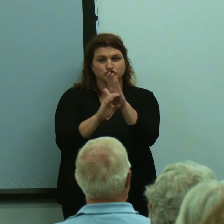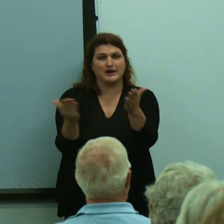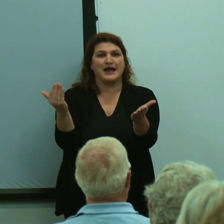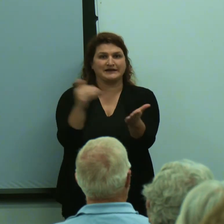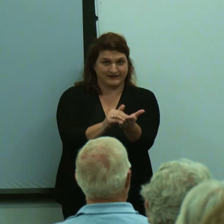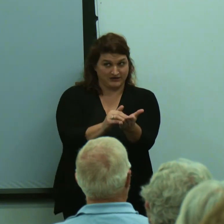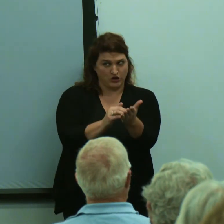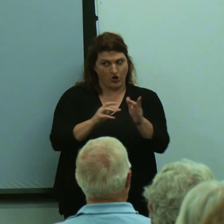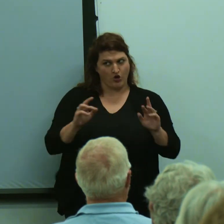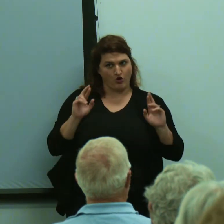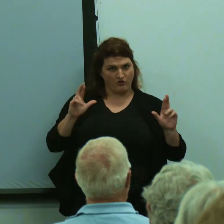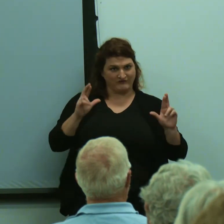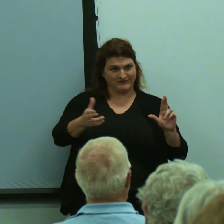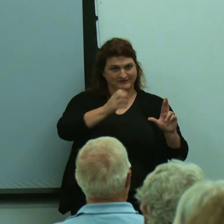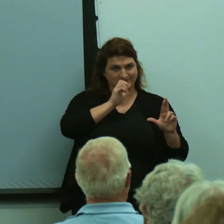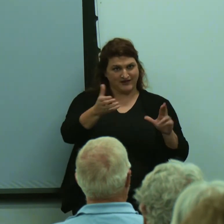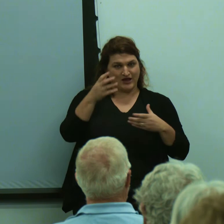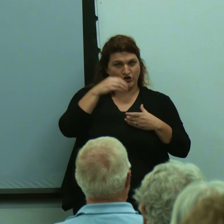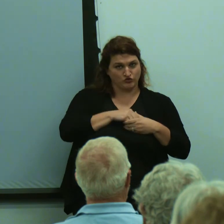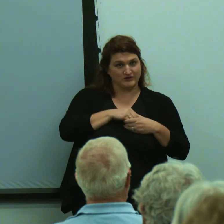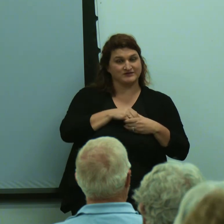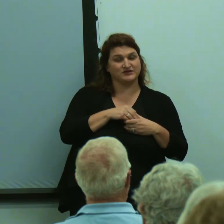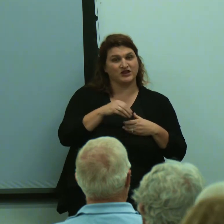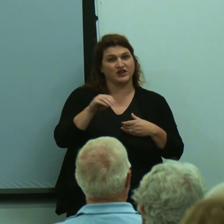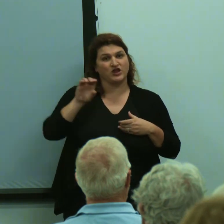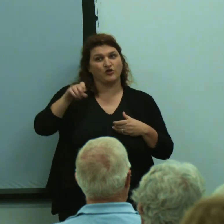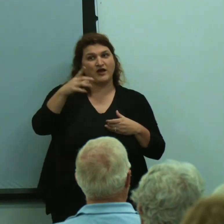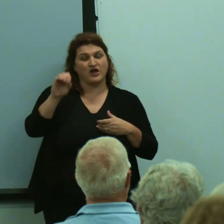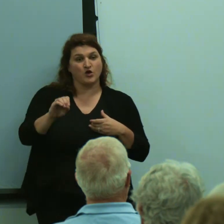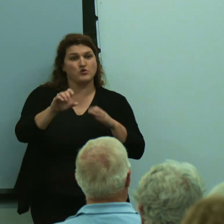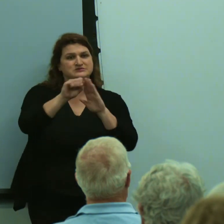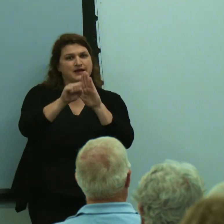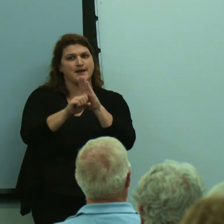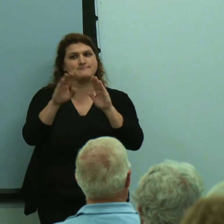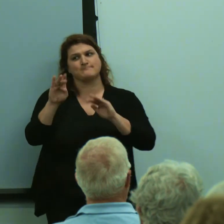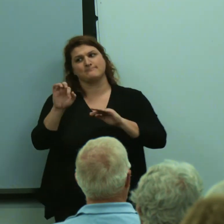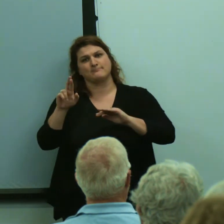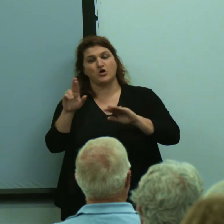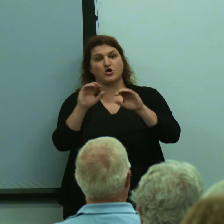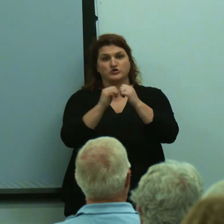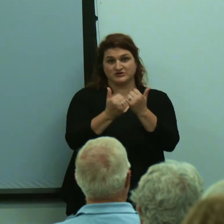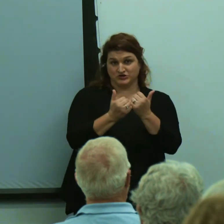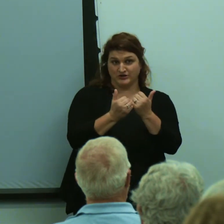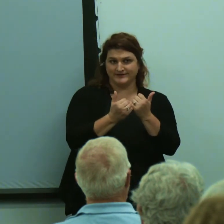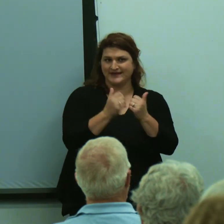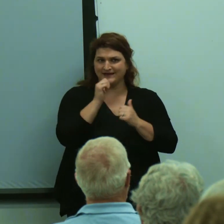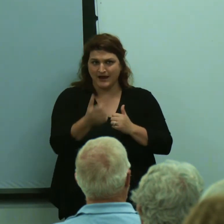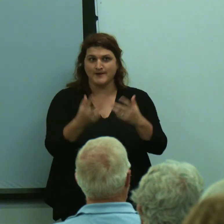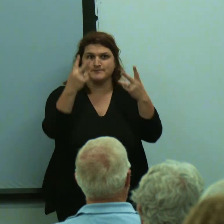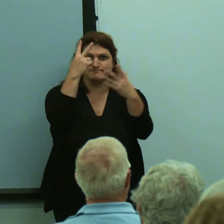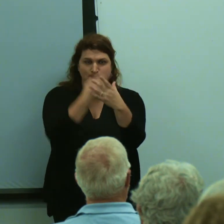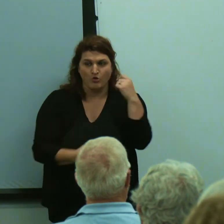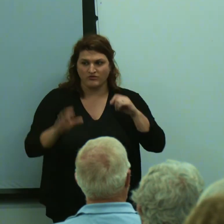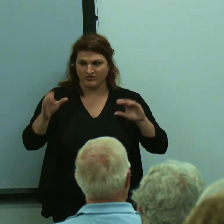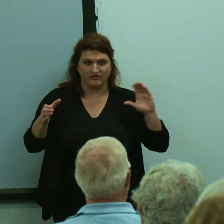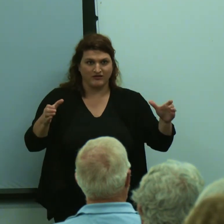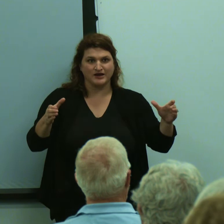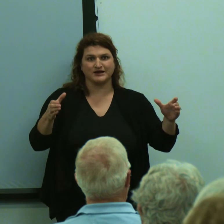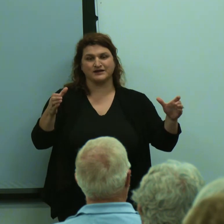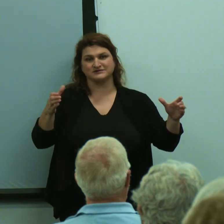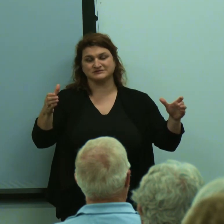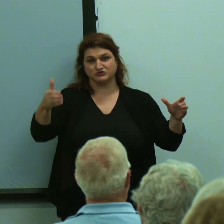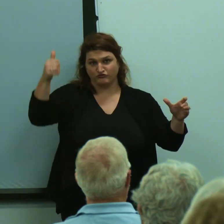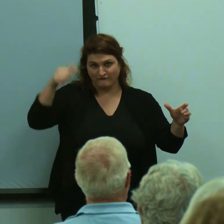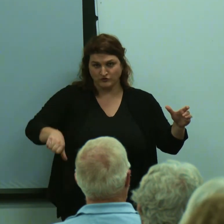Association and two political parties opposing. One certainly will. So, look,